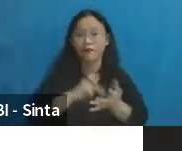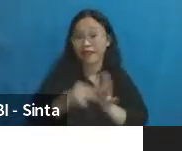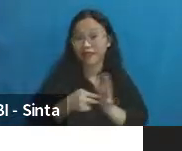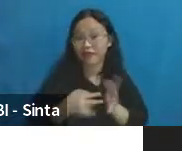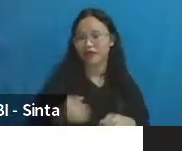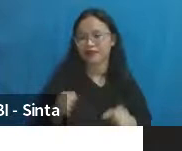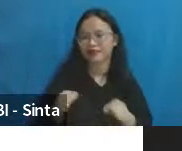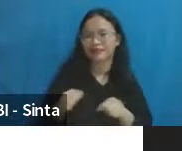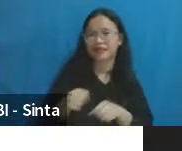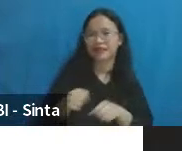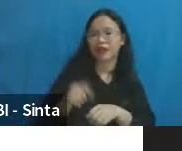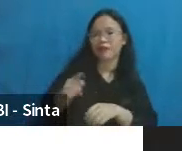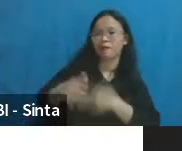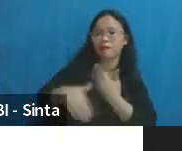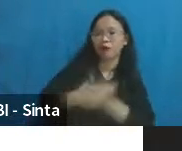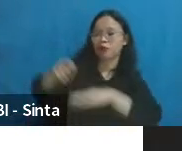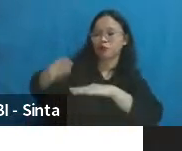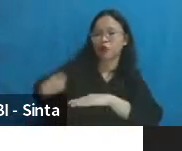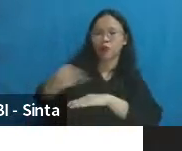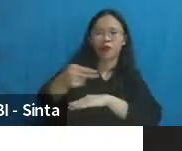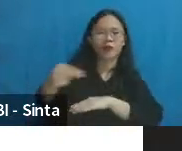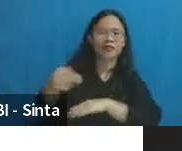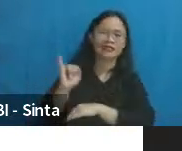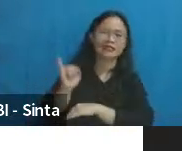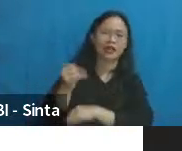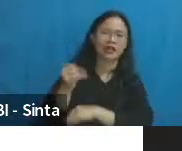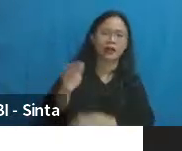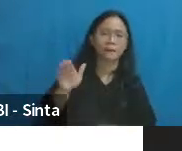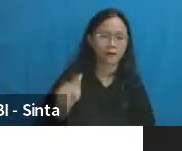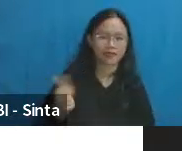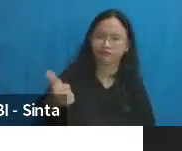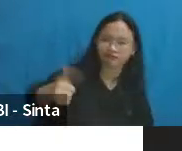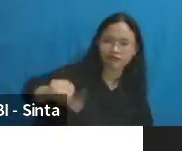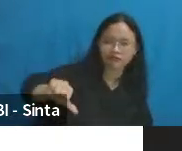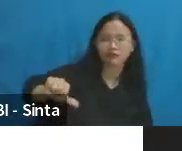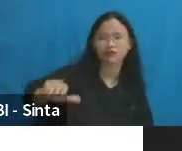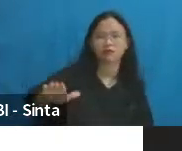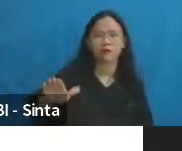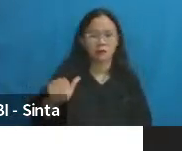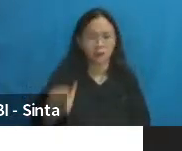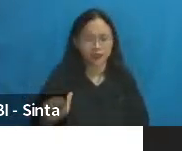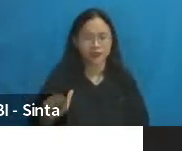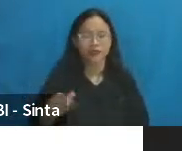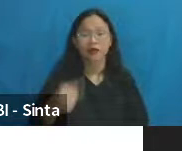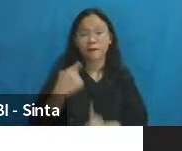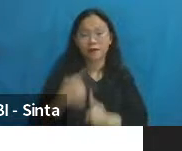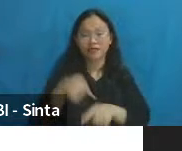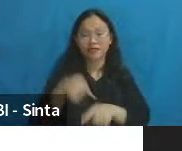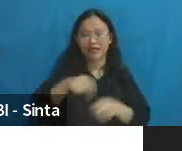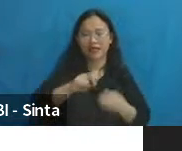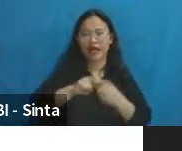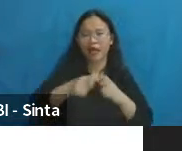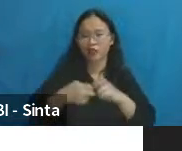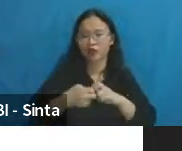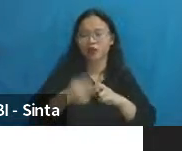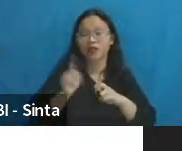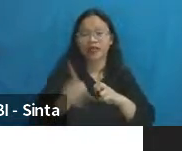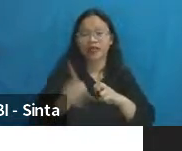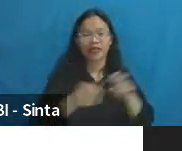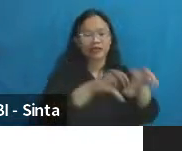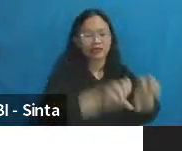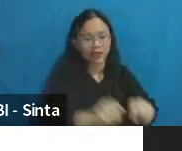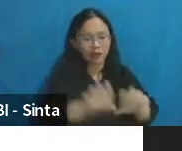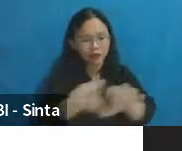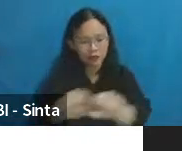abuses. The increasing number of arrests have taken place across 2022 it's